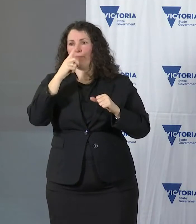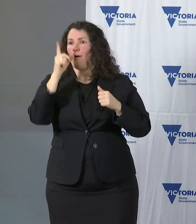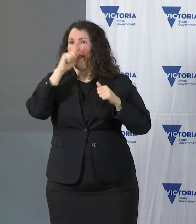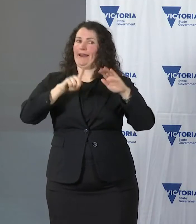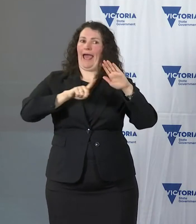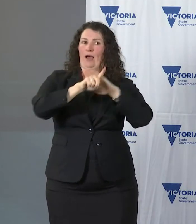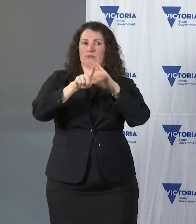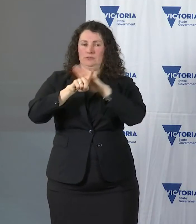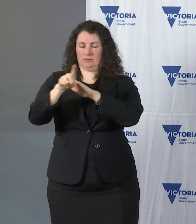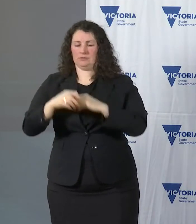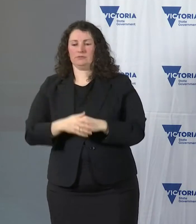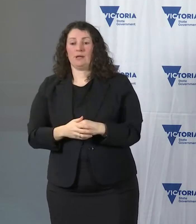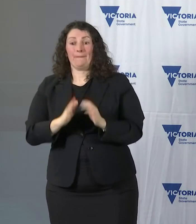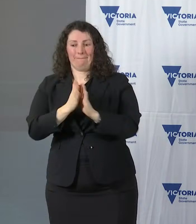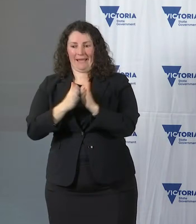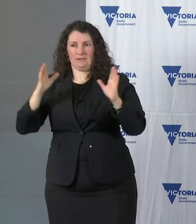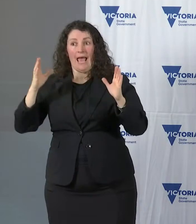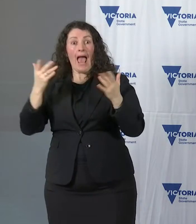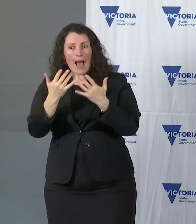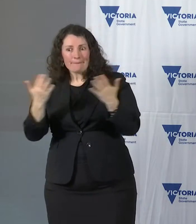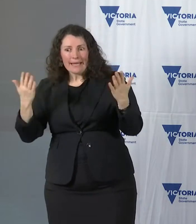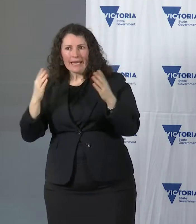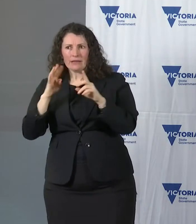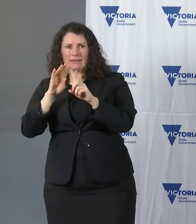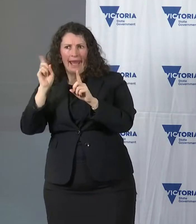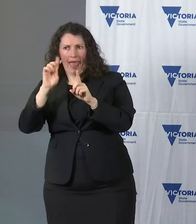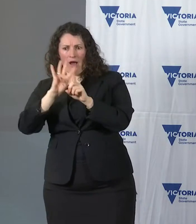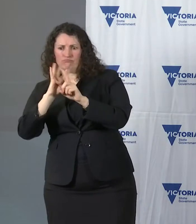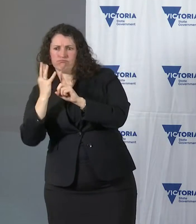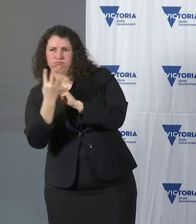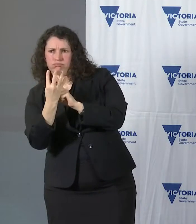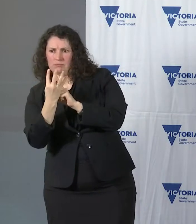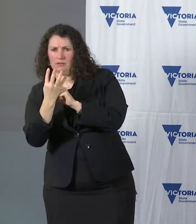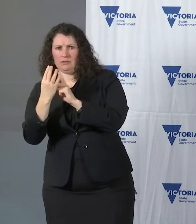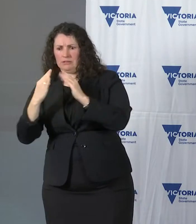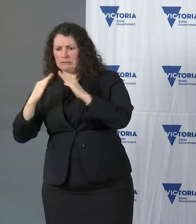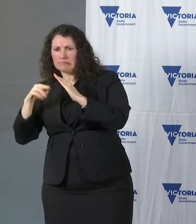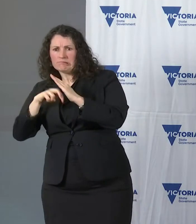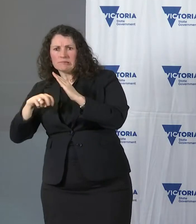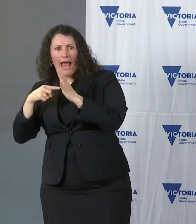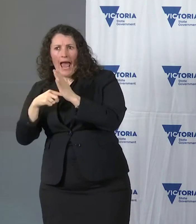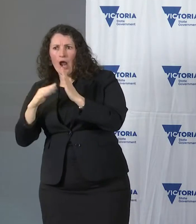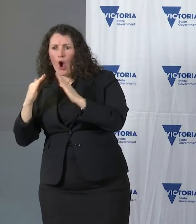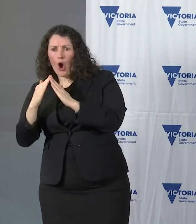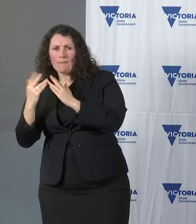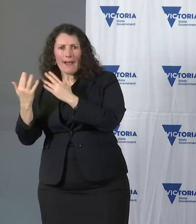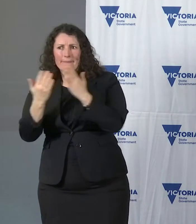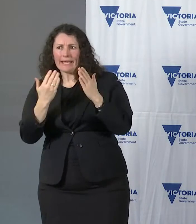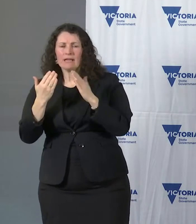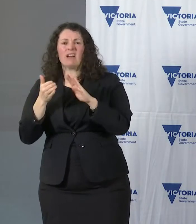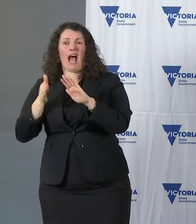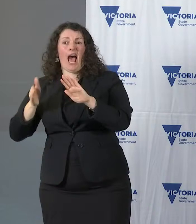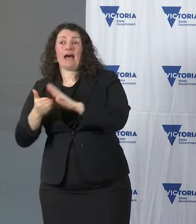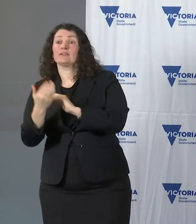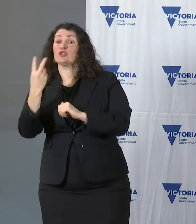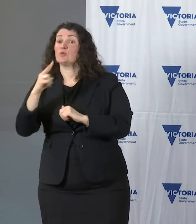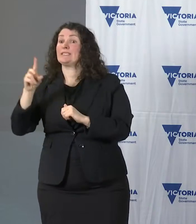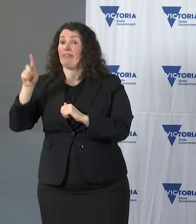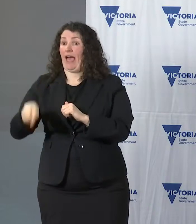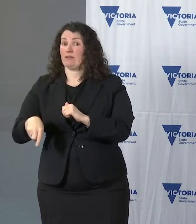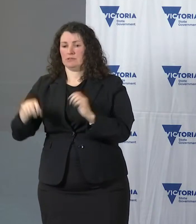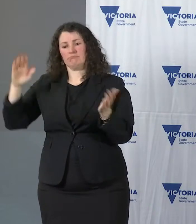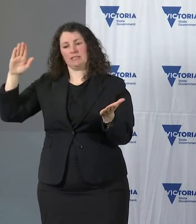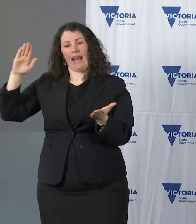active primary close contacts is well under 20,000. A quick reminder for those who have day